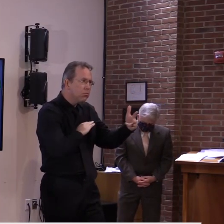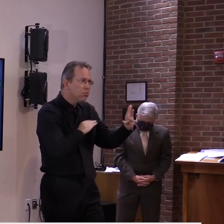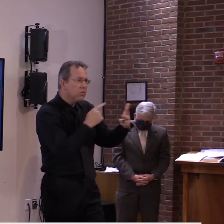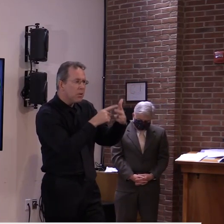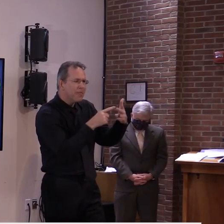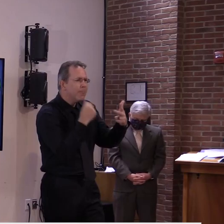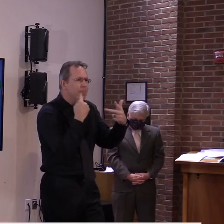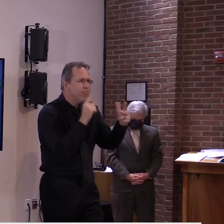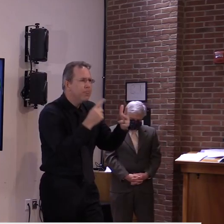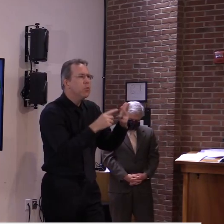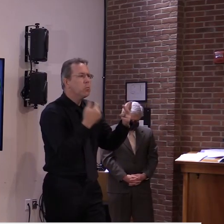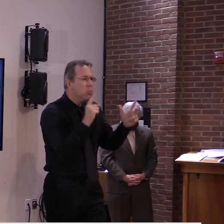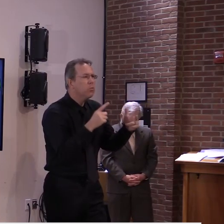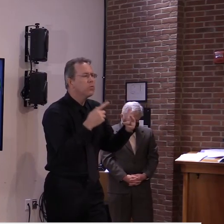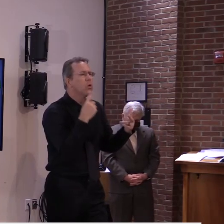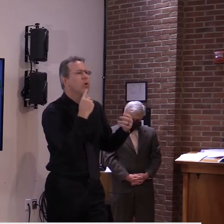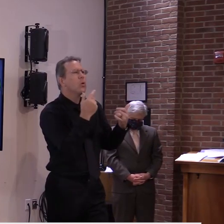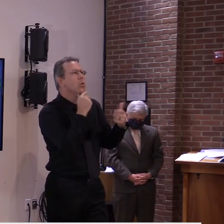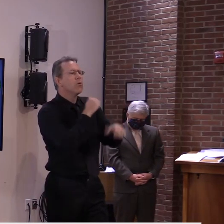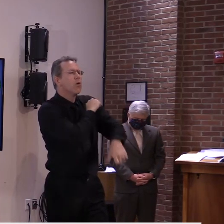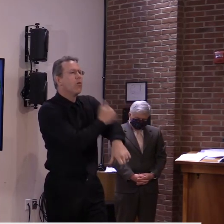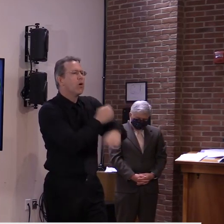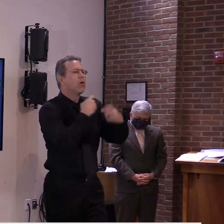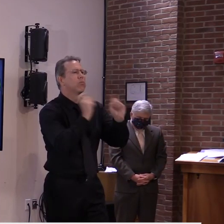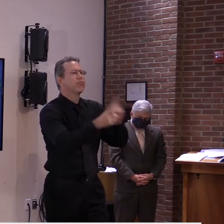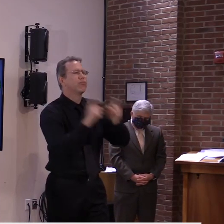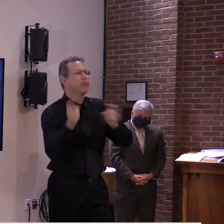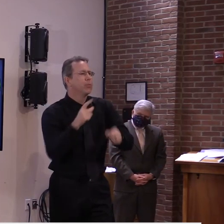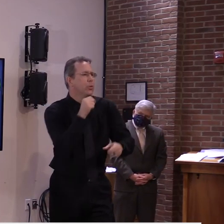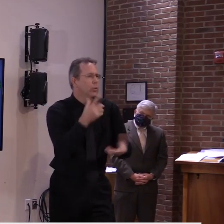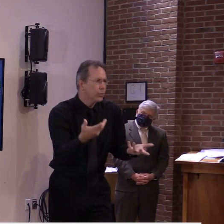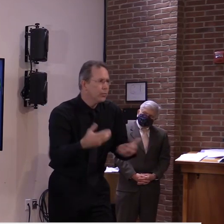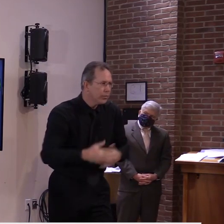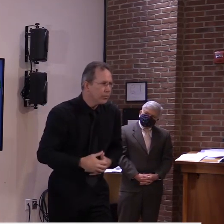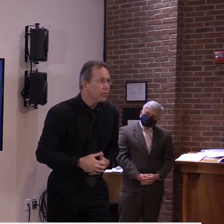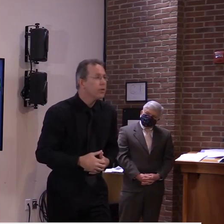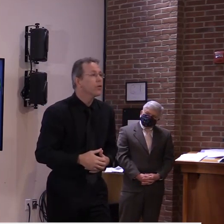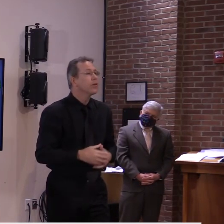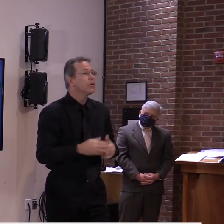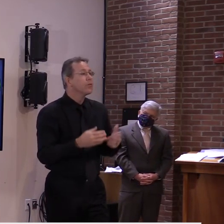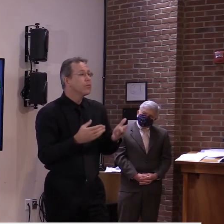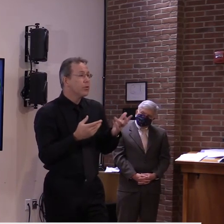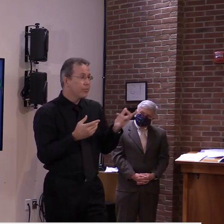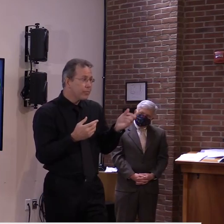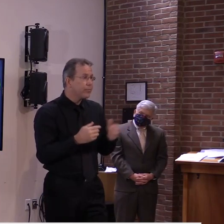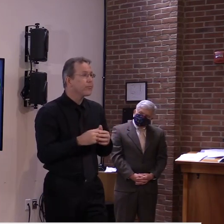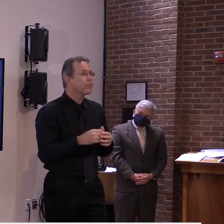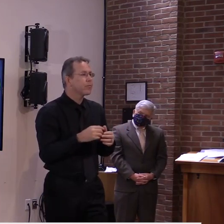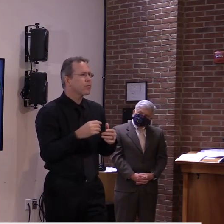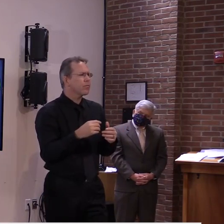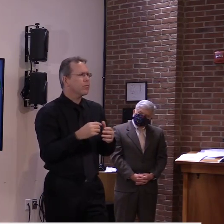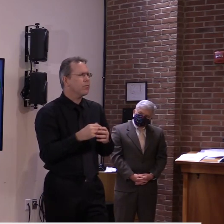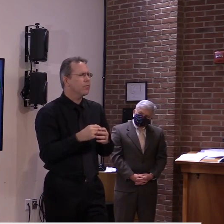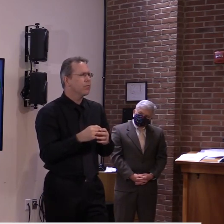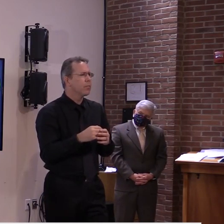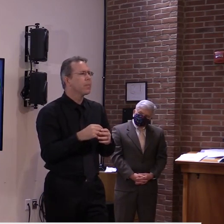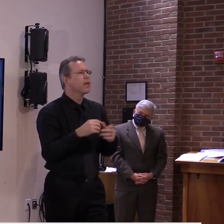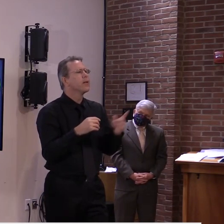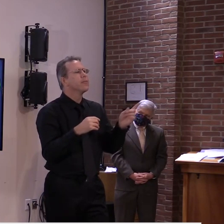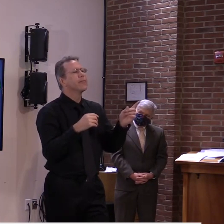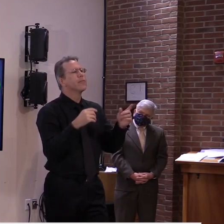then be available. And as you know, through Operation Warp Speed, the government has invested in a number of these vaccine